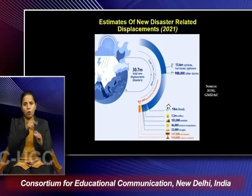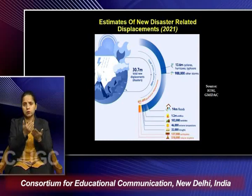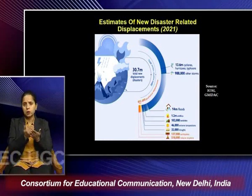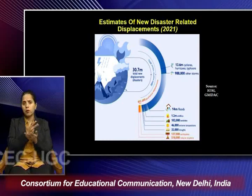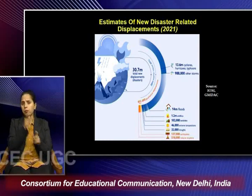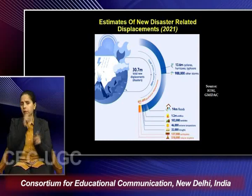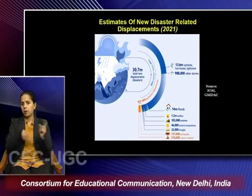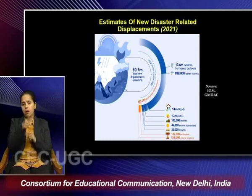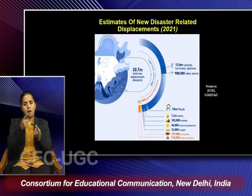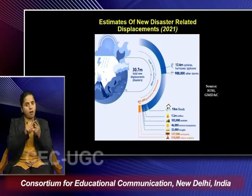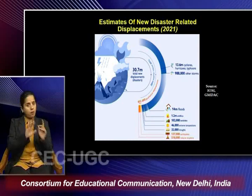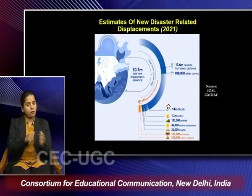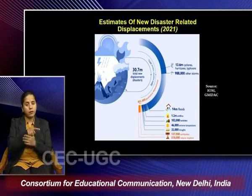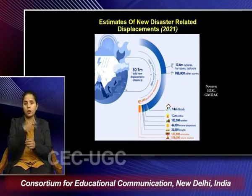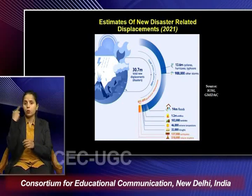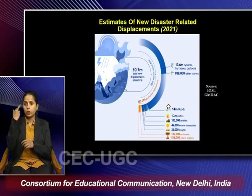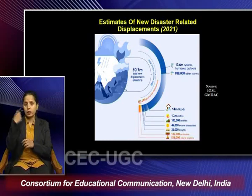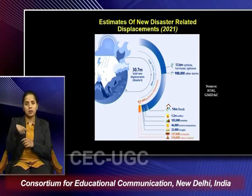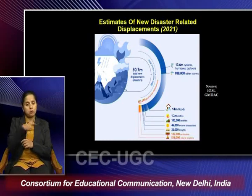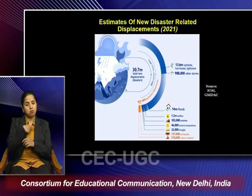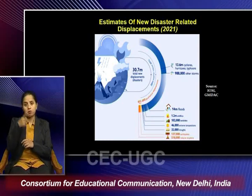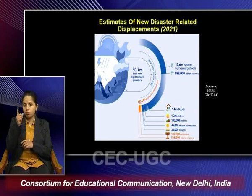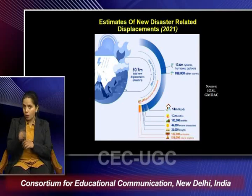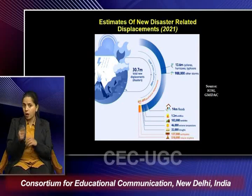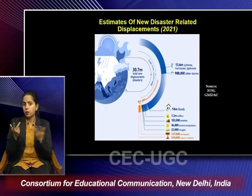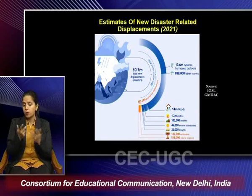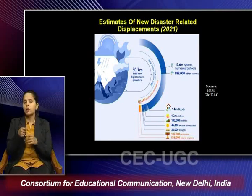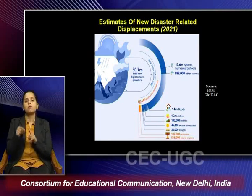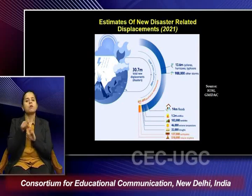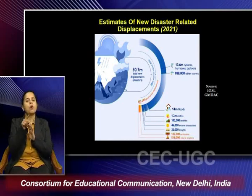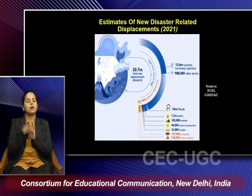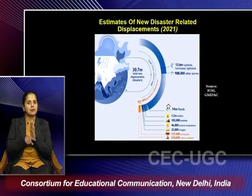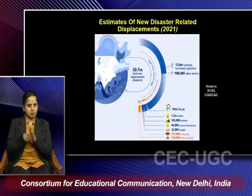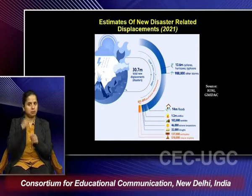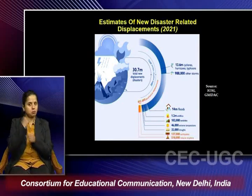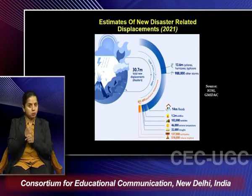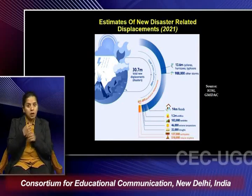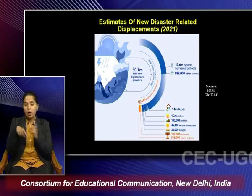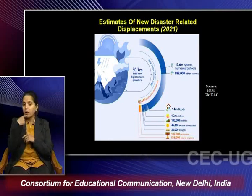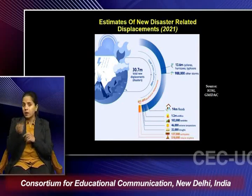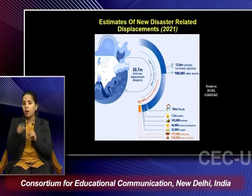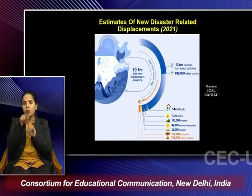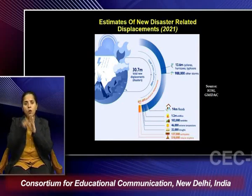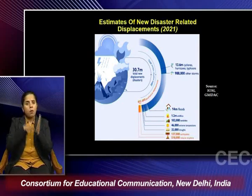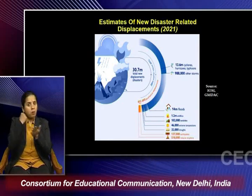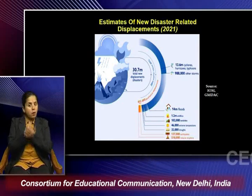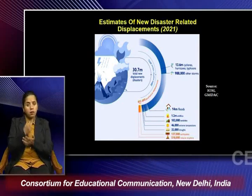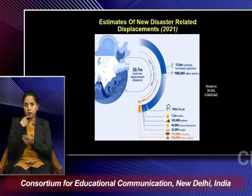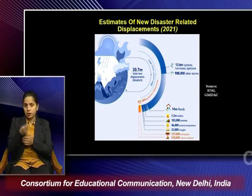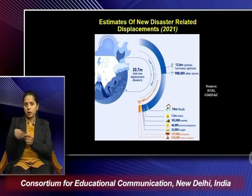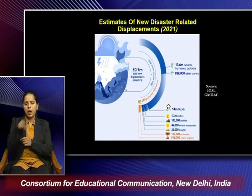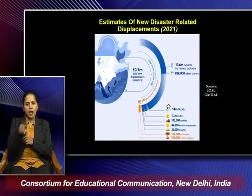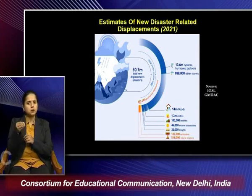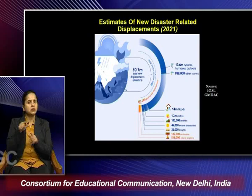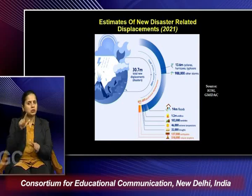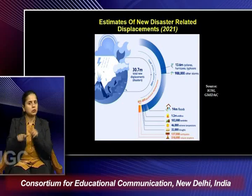of people. And therefore we need to have policies which ensure that there are already steps